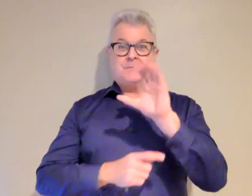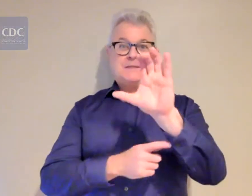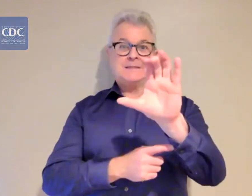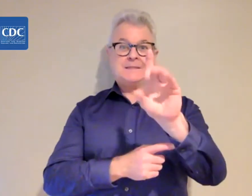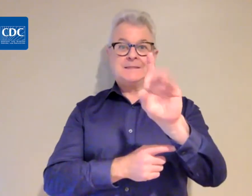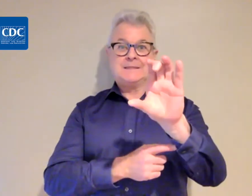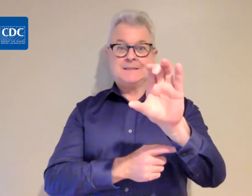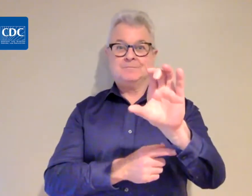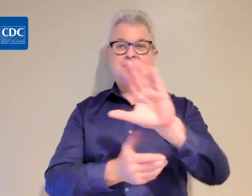in COVID.